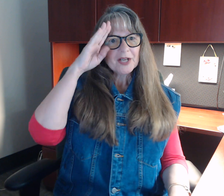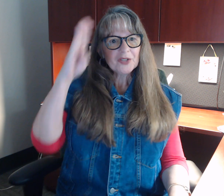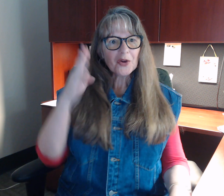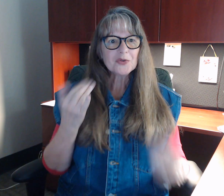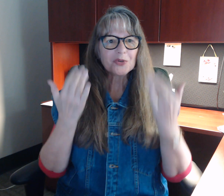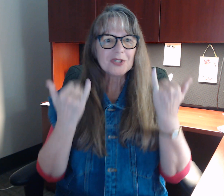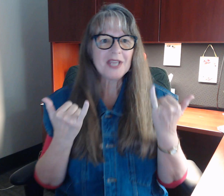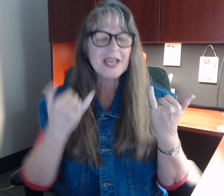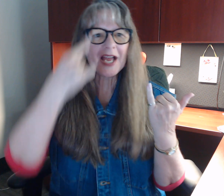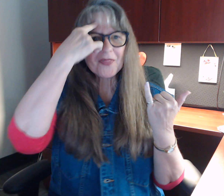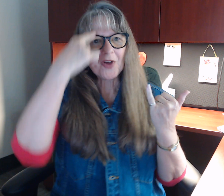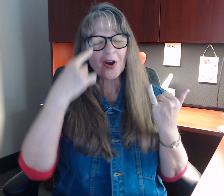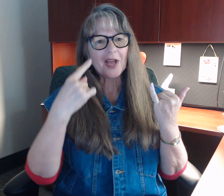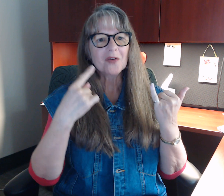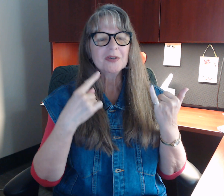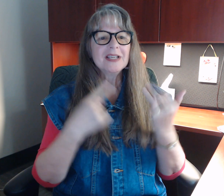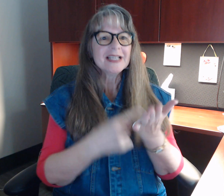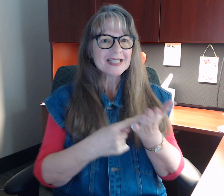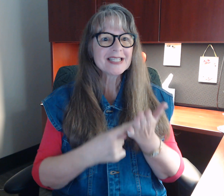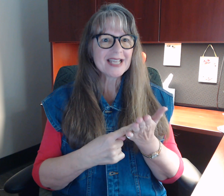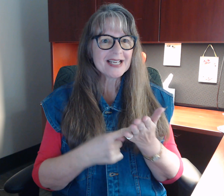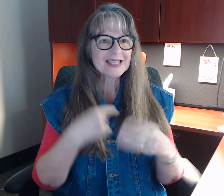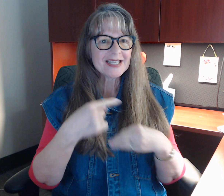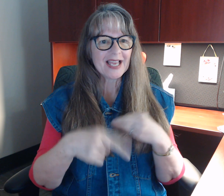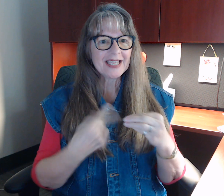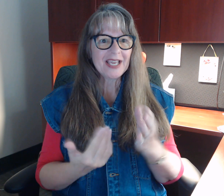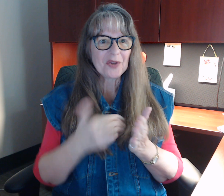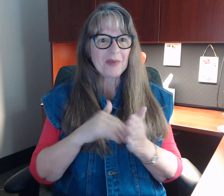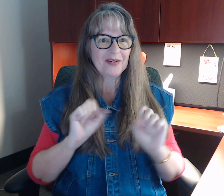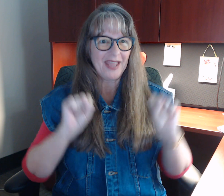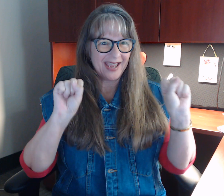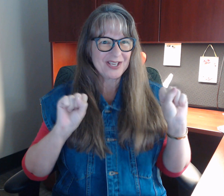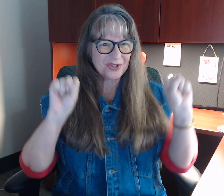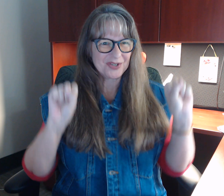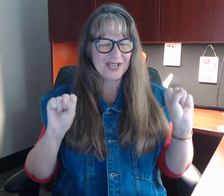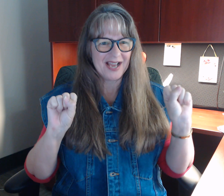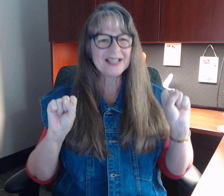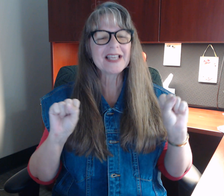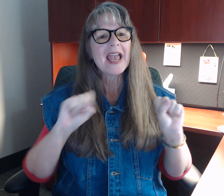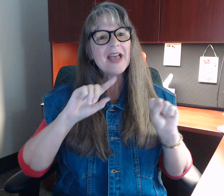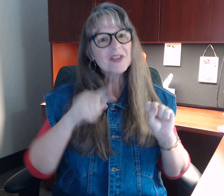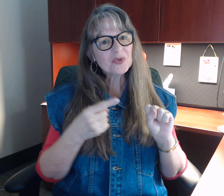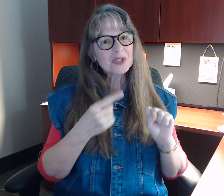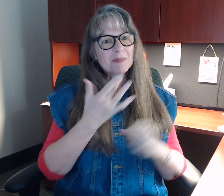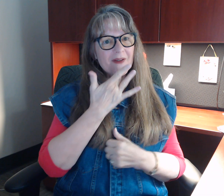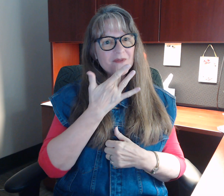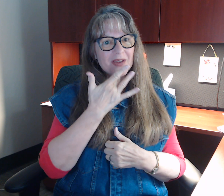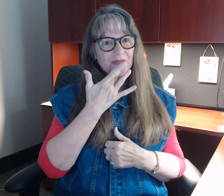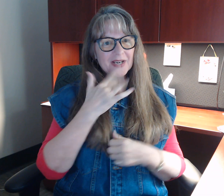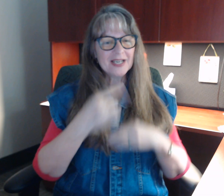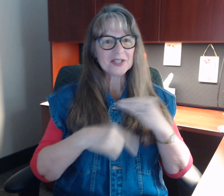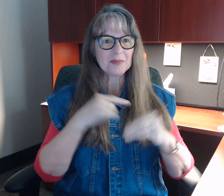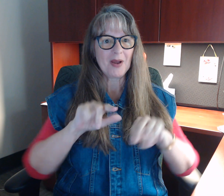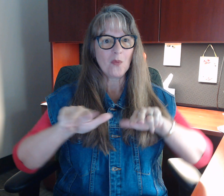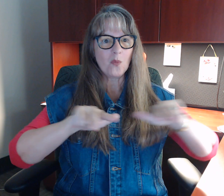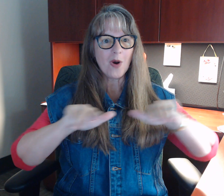Hello, so today I thought I would discuss again about exercise. And this one is my favorite, and it's about